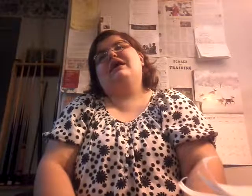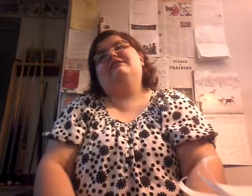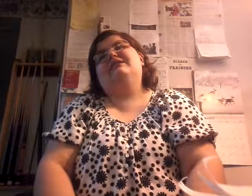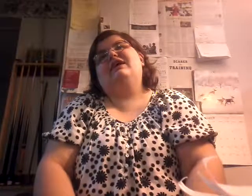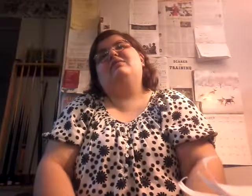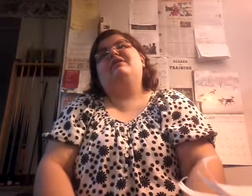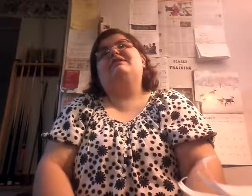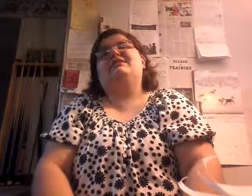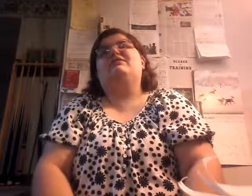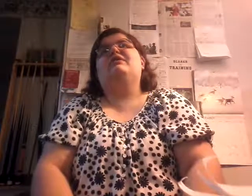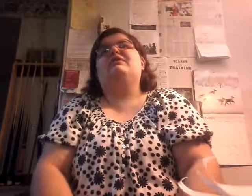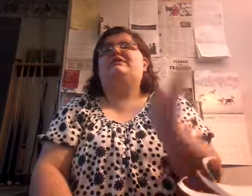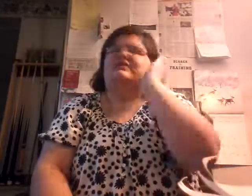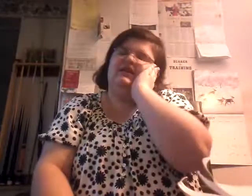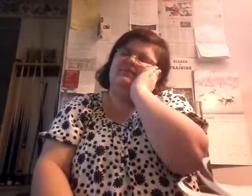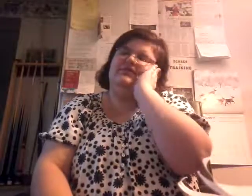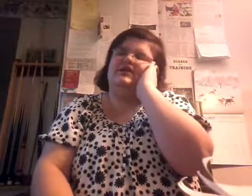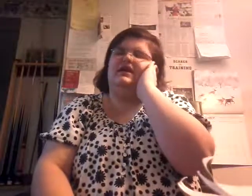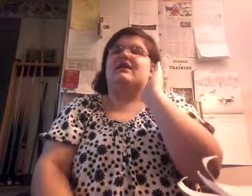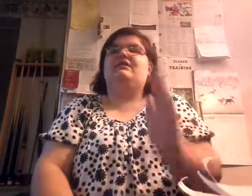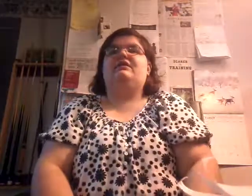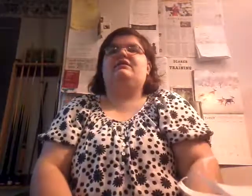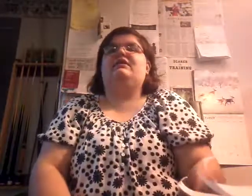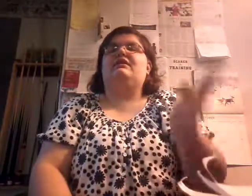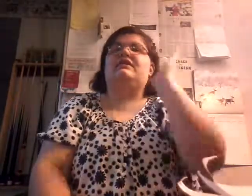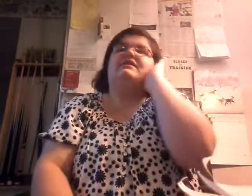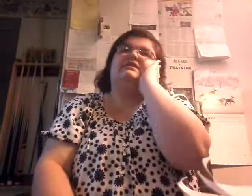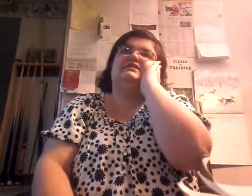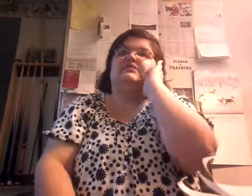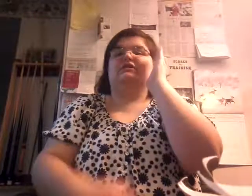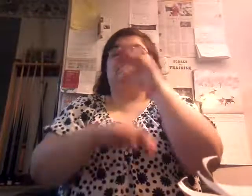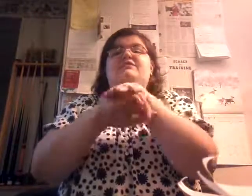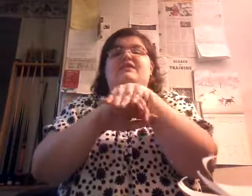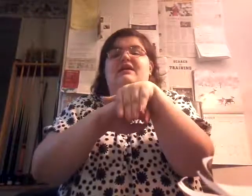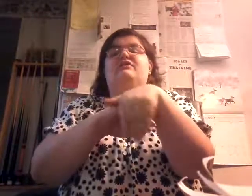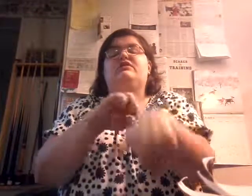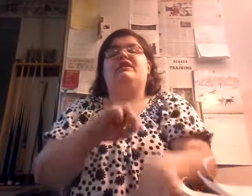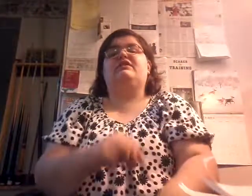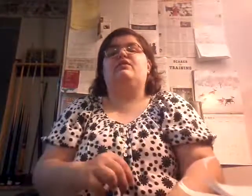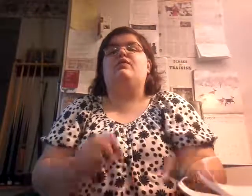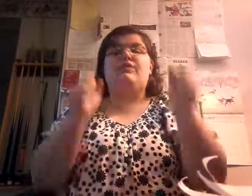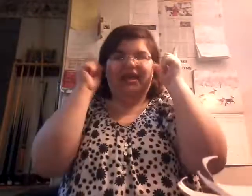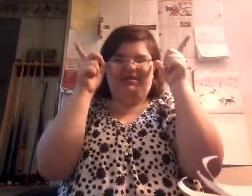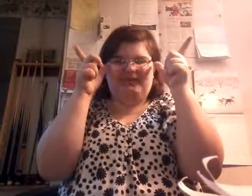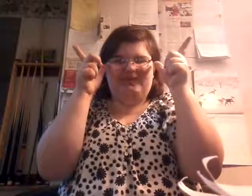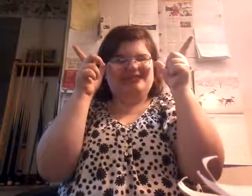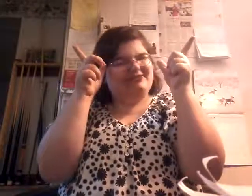Guys, I hope you get some good sleep. That you guys get some good sleep tonight, so you guys can wake up